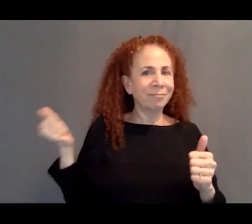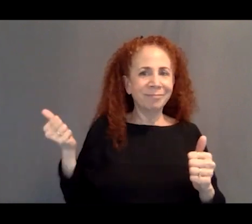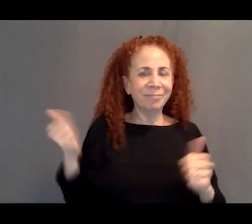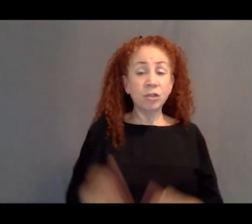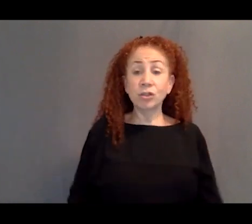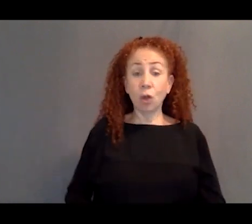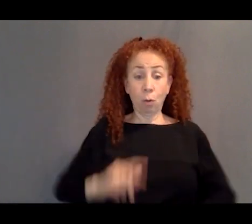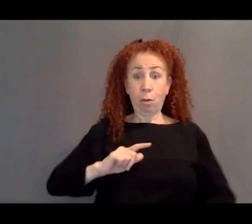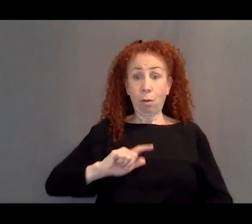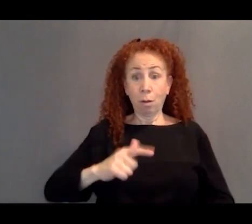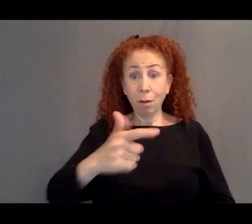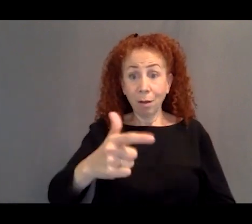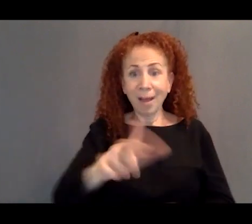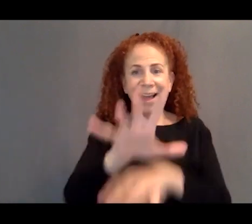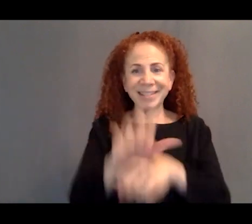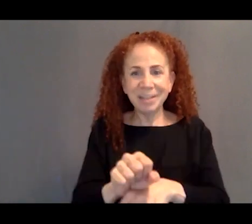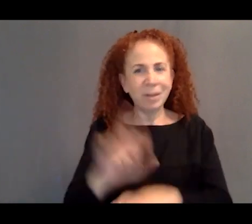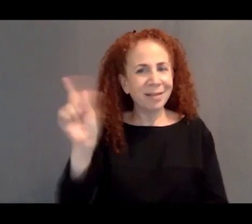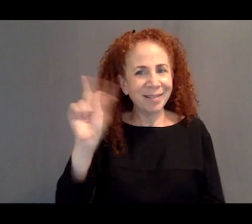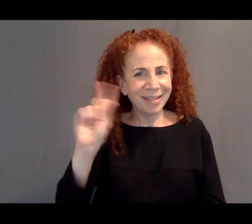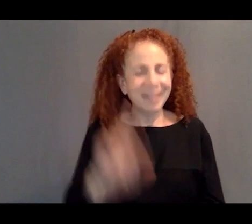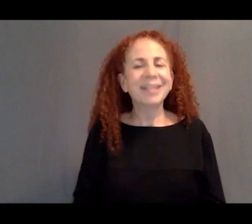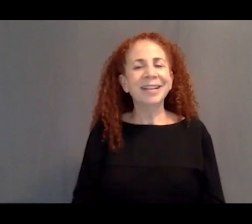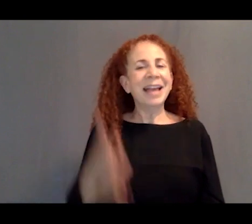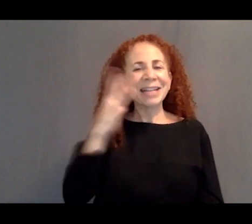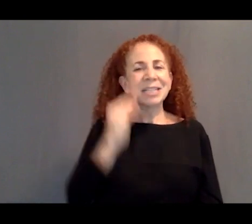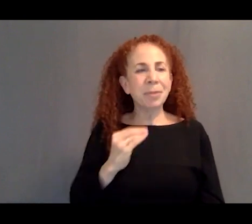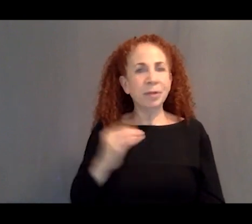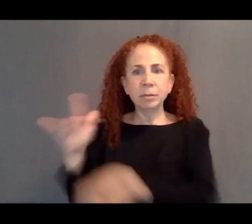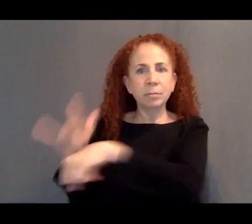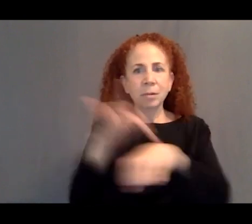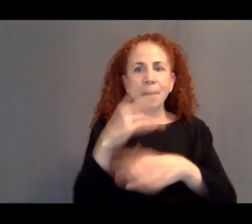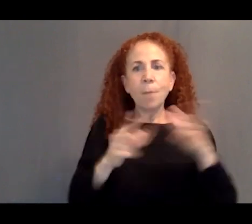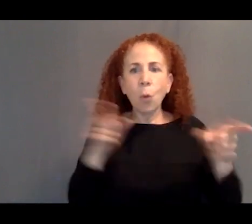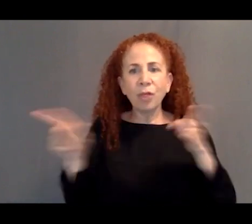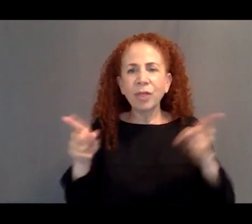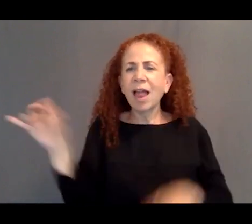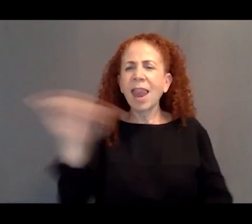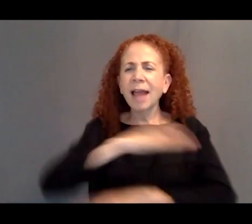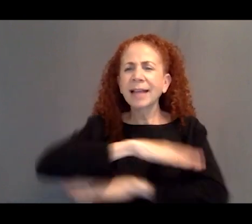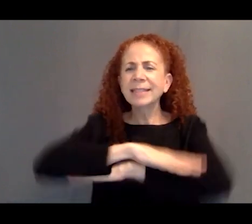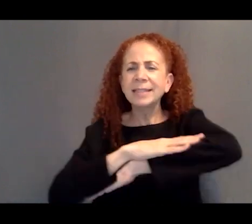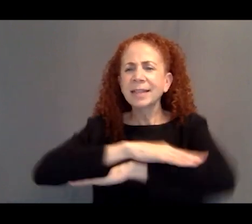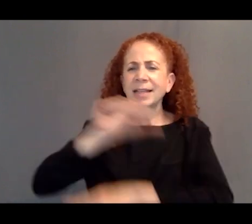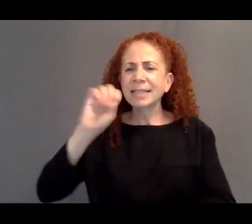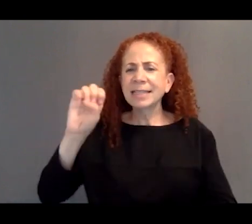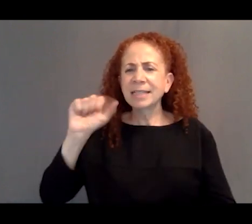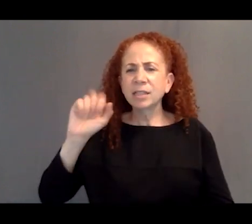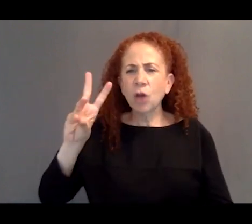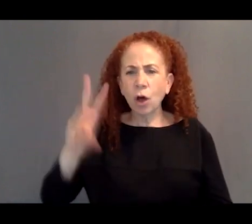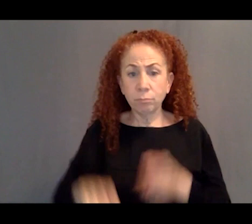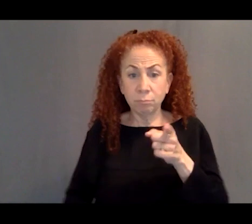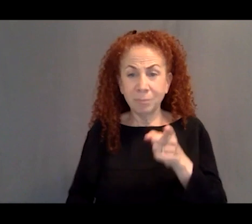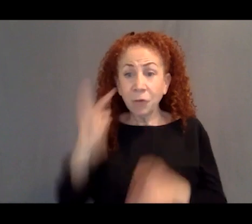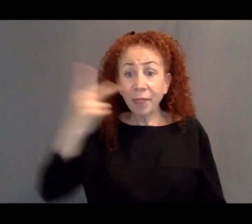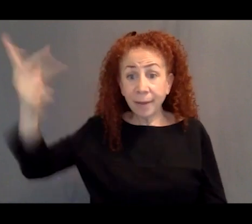trajectories, upwards or downwards, beneficiaries' experiences are more like a seesaw. So we think about our childhood